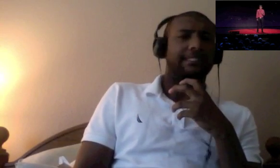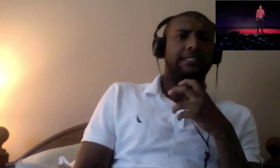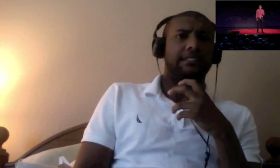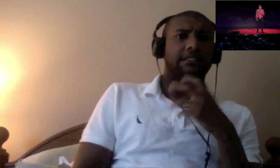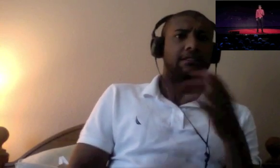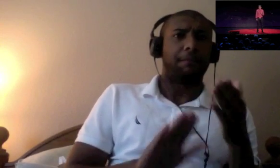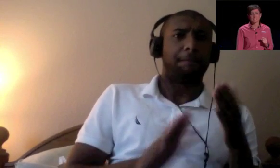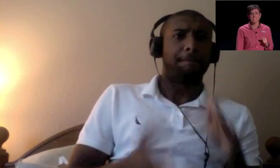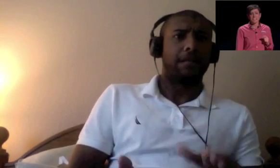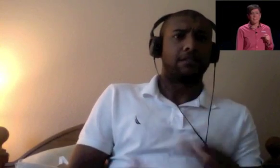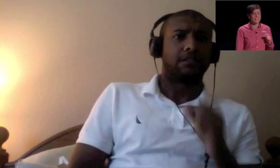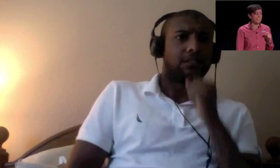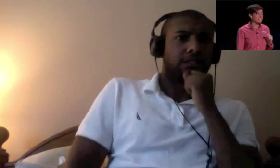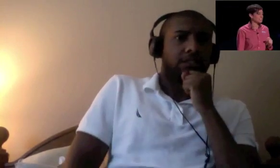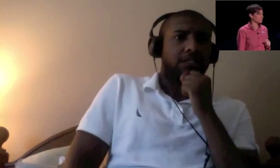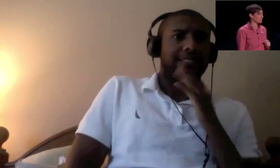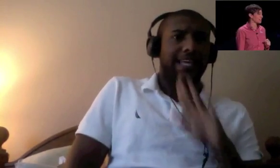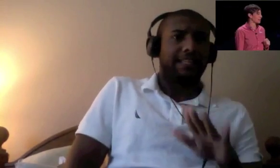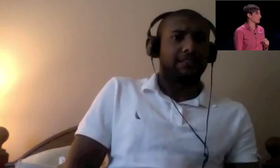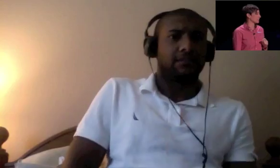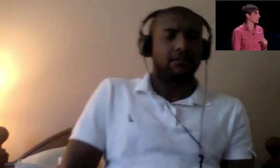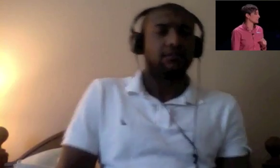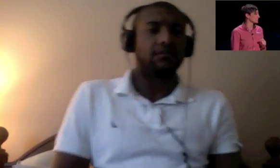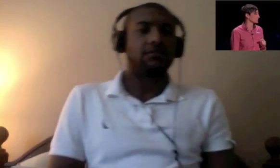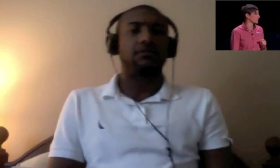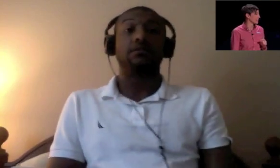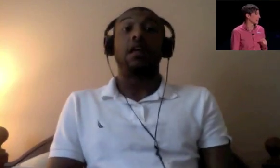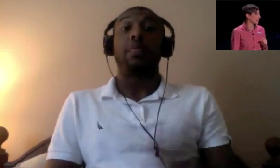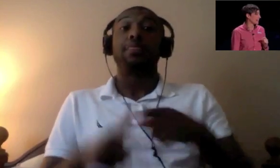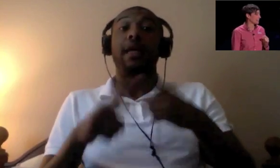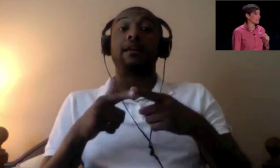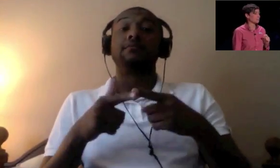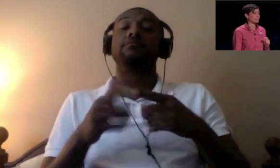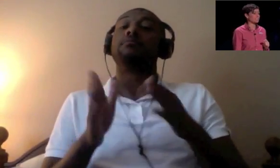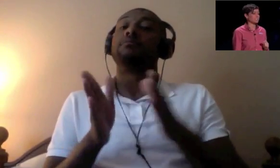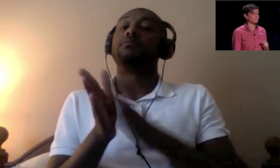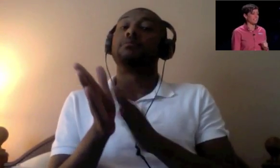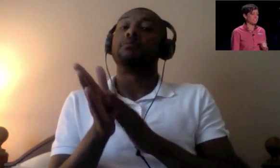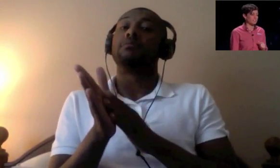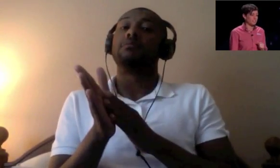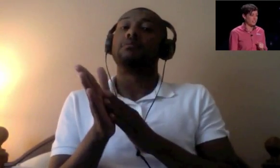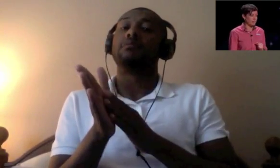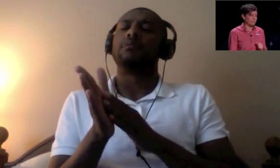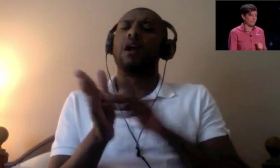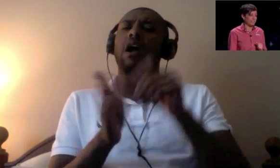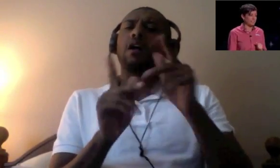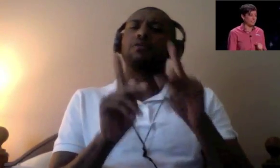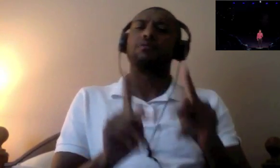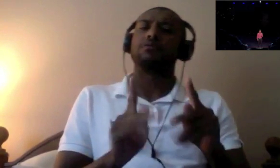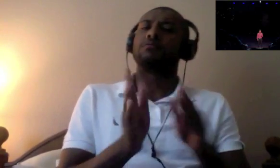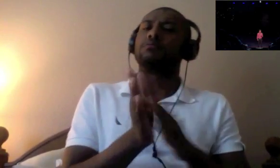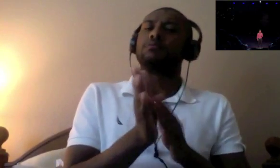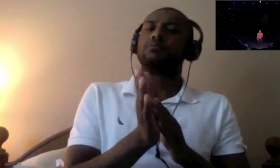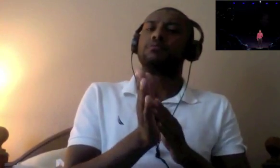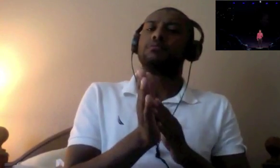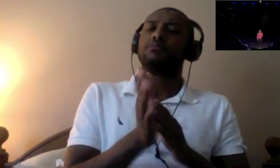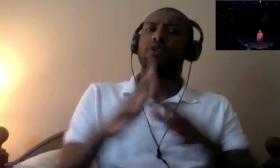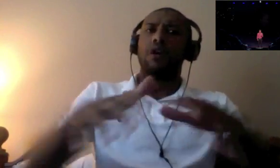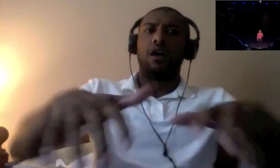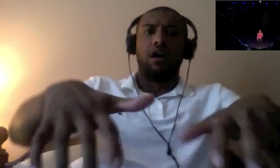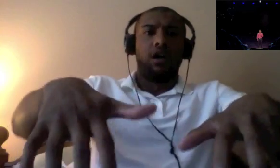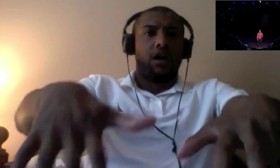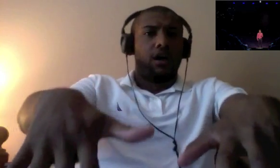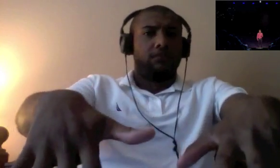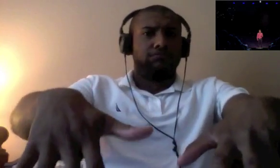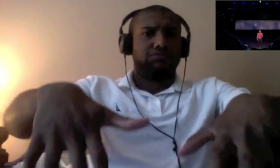doomed. And then he started clapping. And then the production designer started clapping. And then the whole